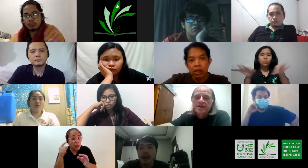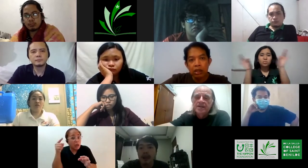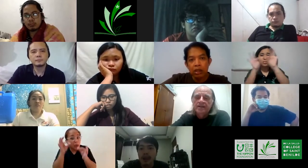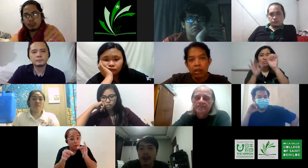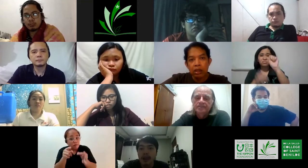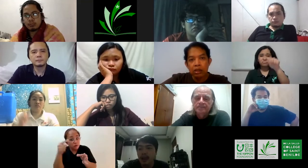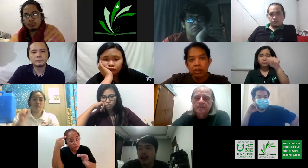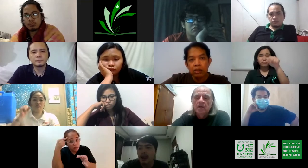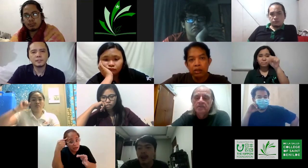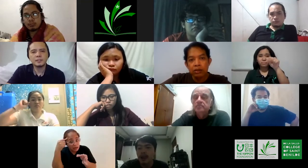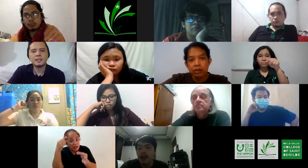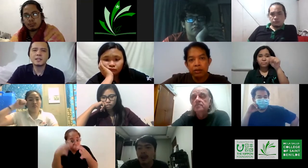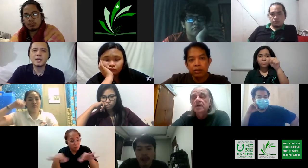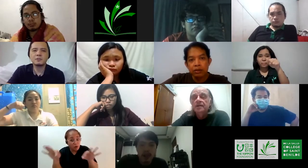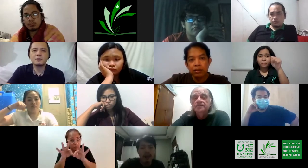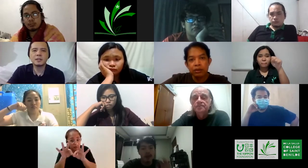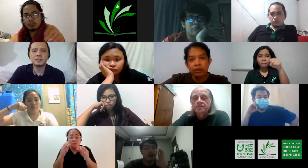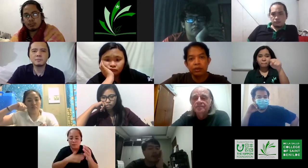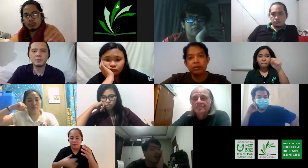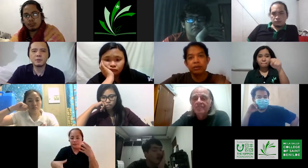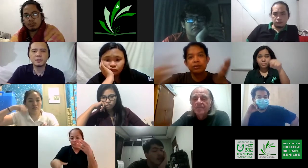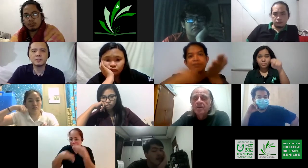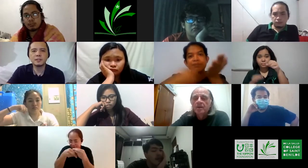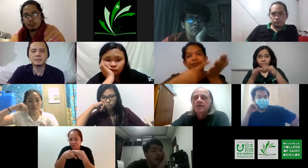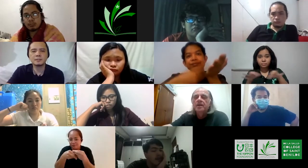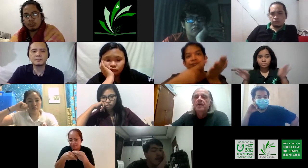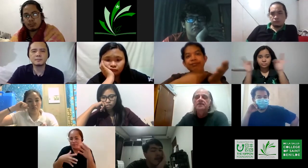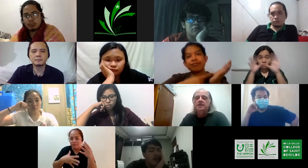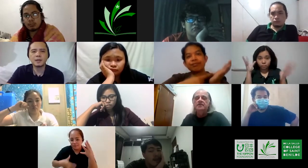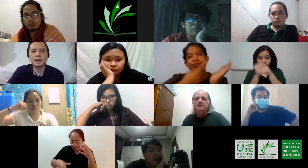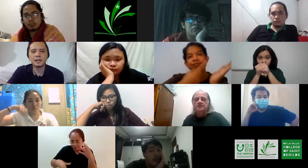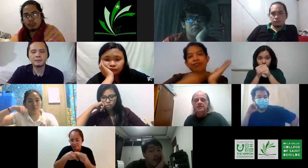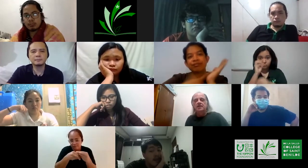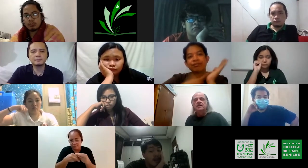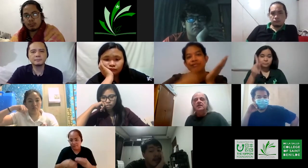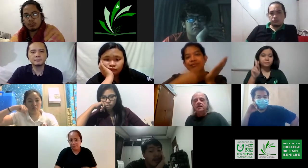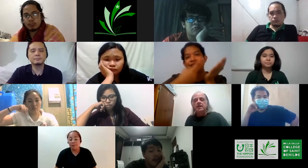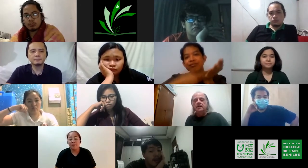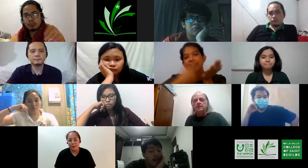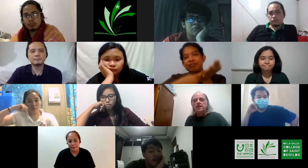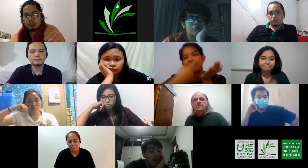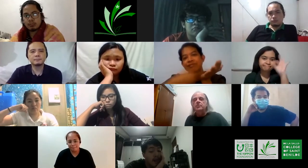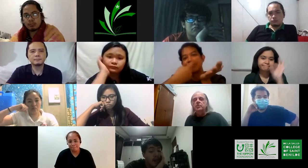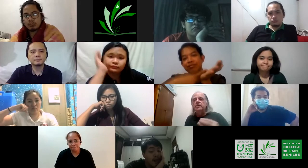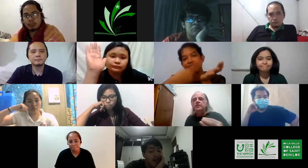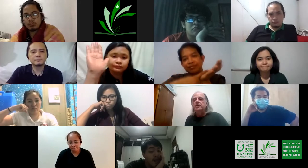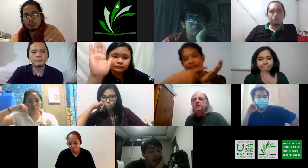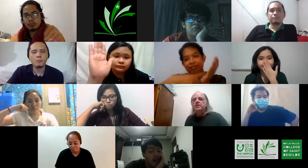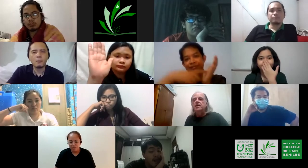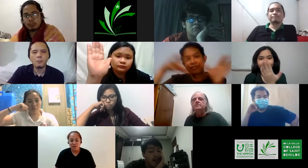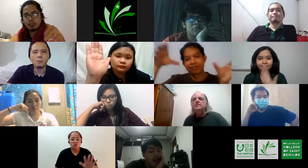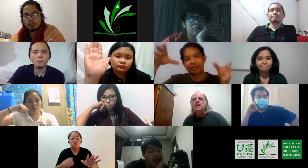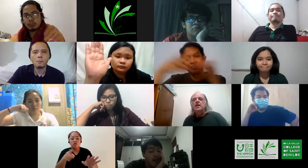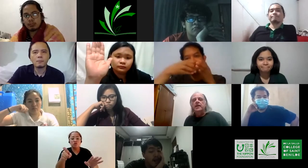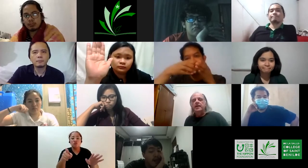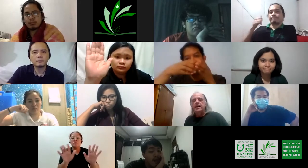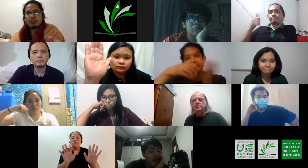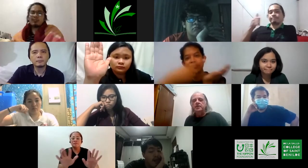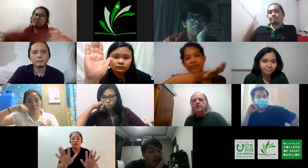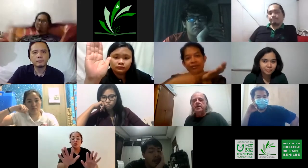it. Yeah. Yes, I do think it's important. Yes. Yeah. I'll add it. Yeah. So you can take your time, and actually